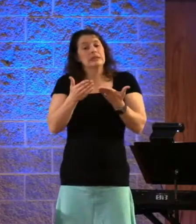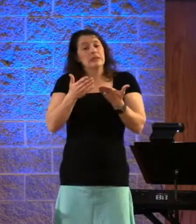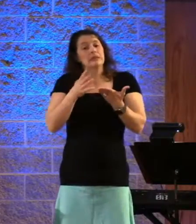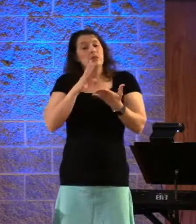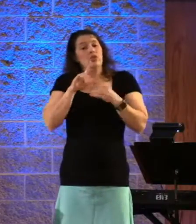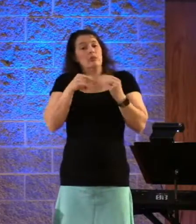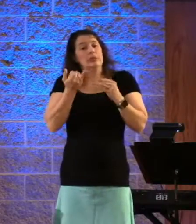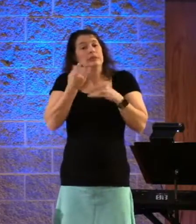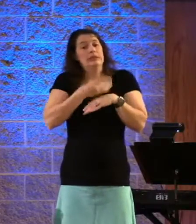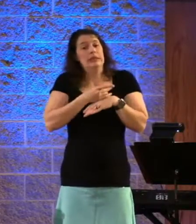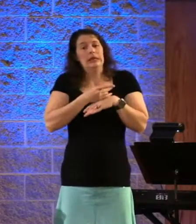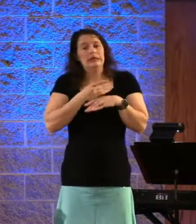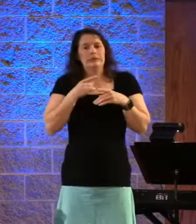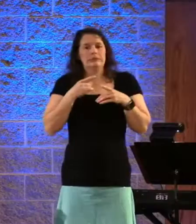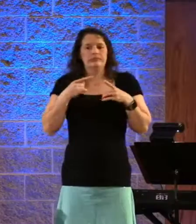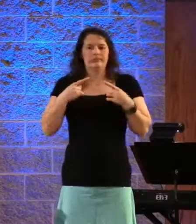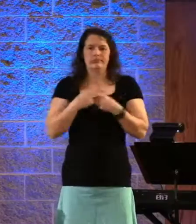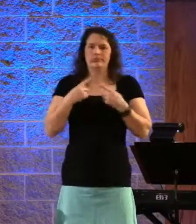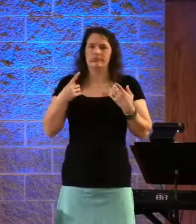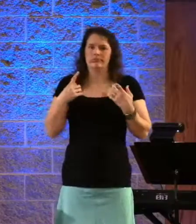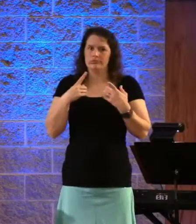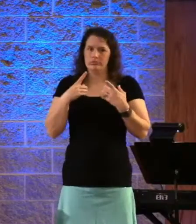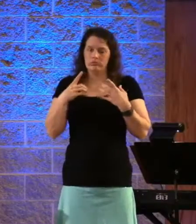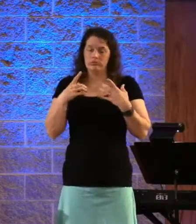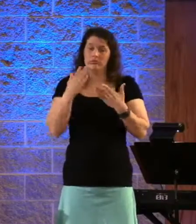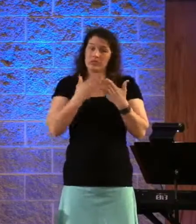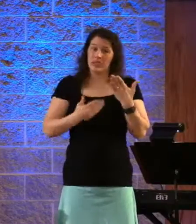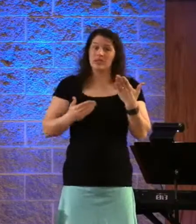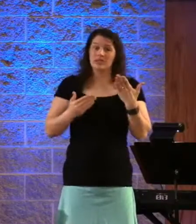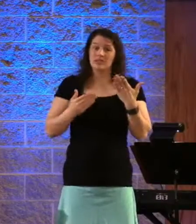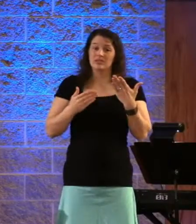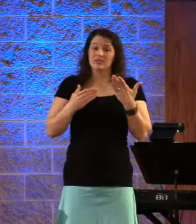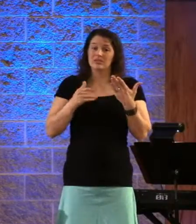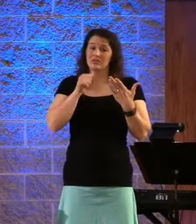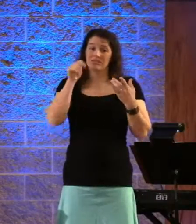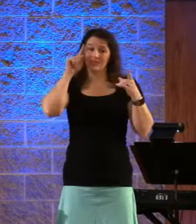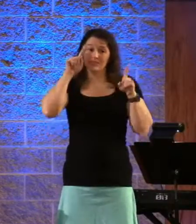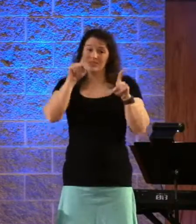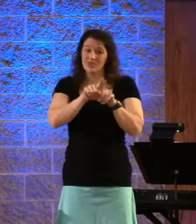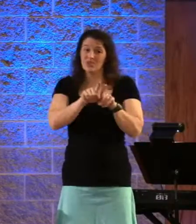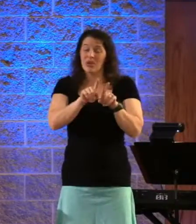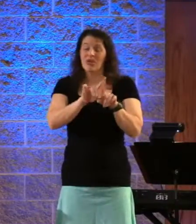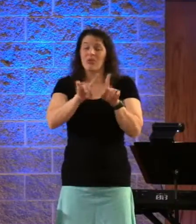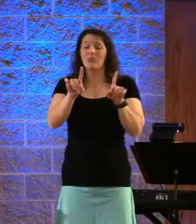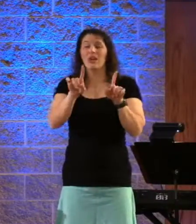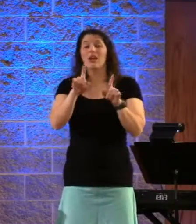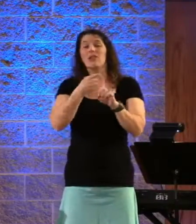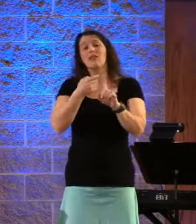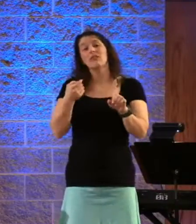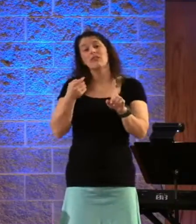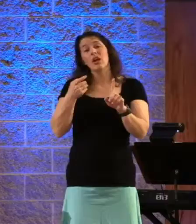20 minutes. And some of you are going to probably differ with me to maybe some extent, but from the Scripture,